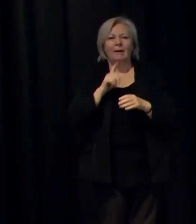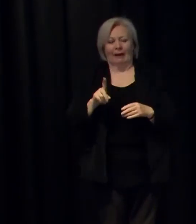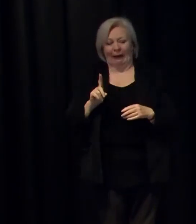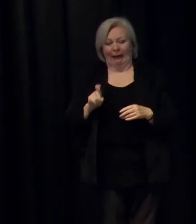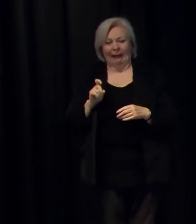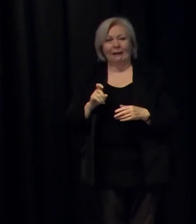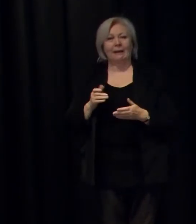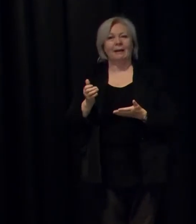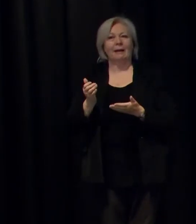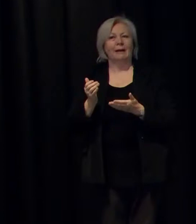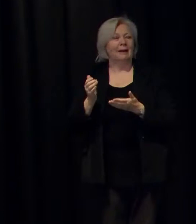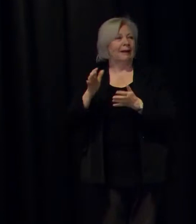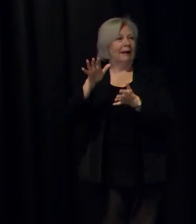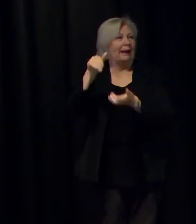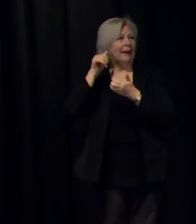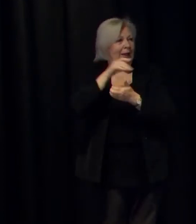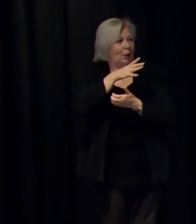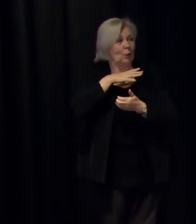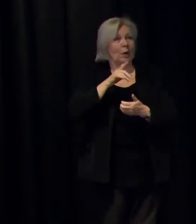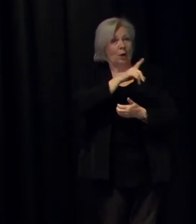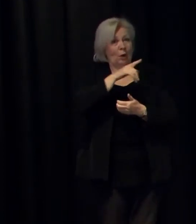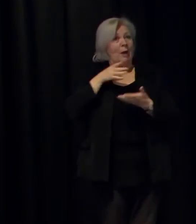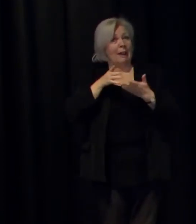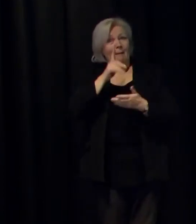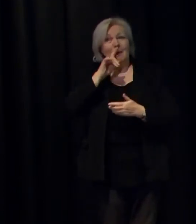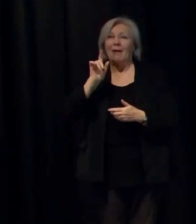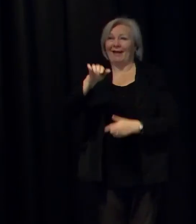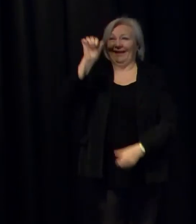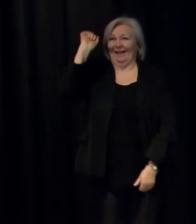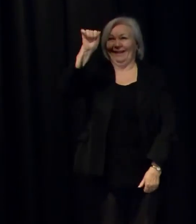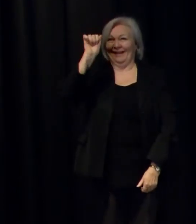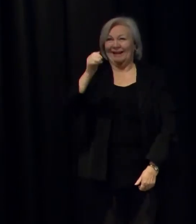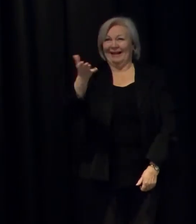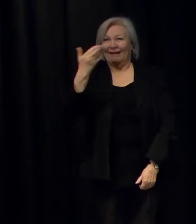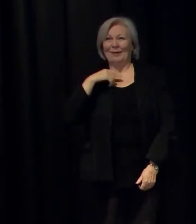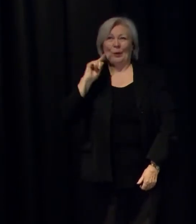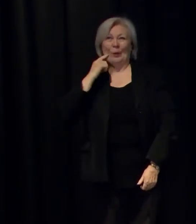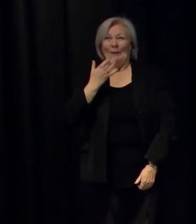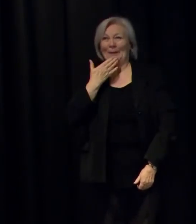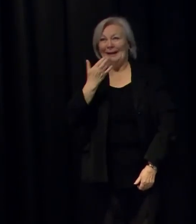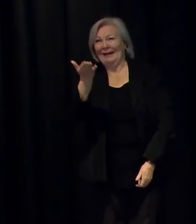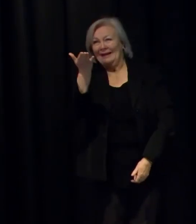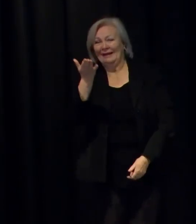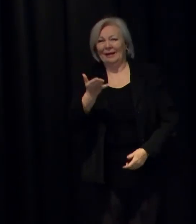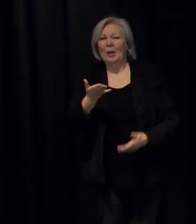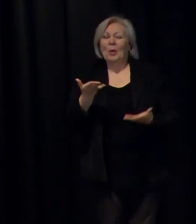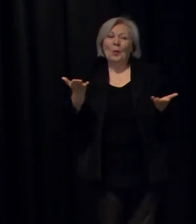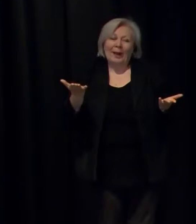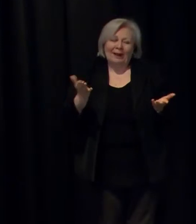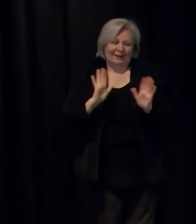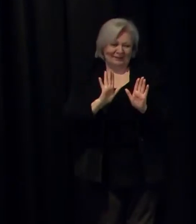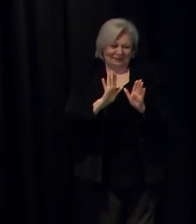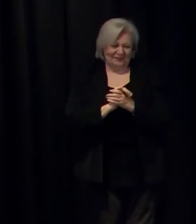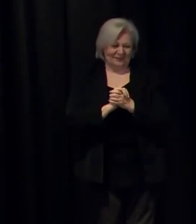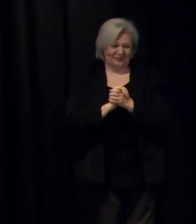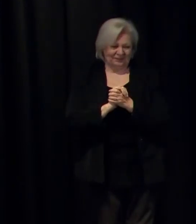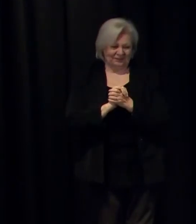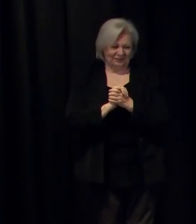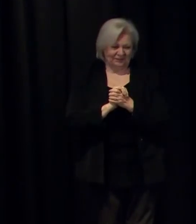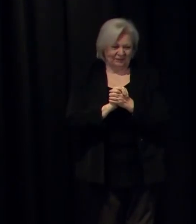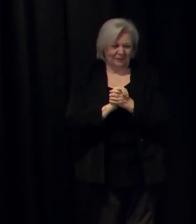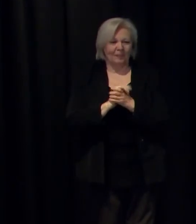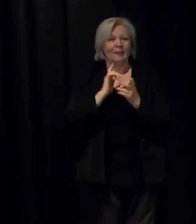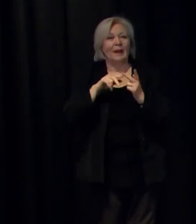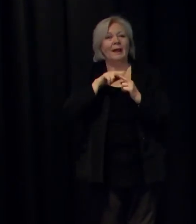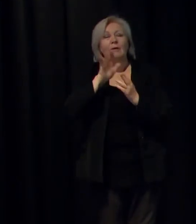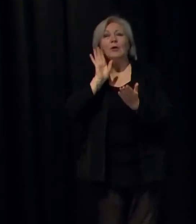Do you support door knocks, or do you want it to be just click and collect? Look, if door knocking is the way that you let people know that you've arrived